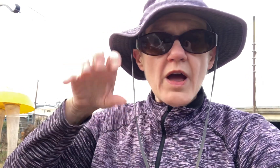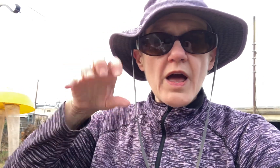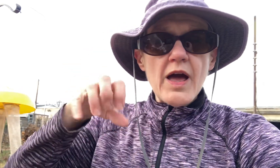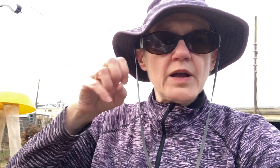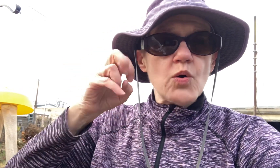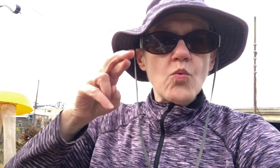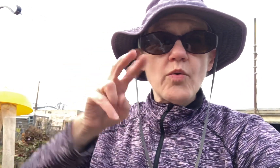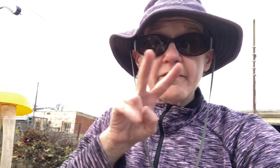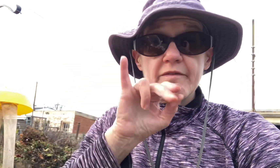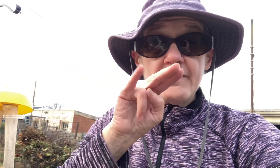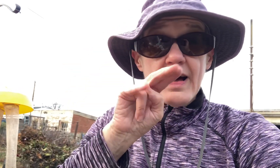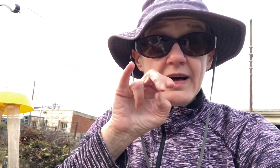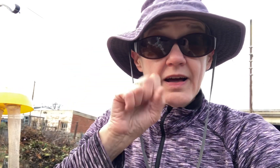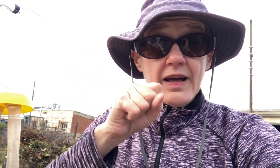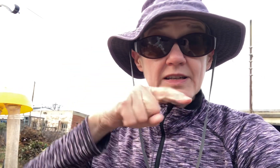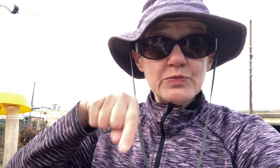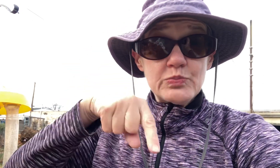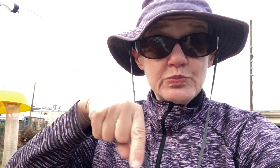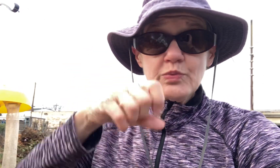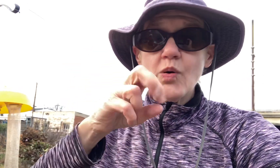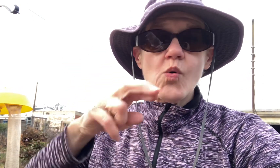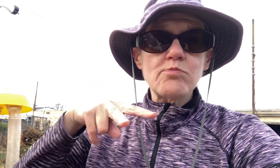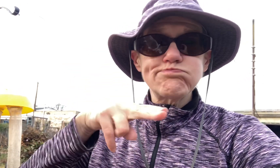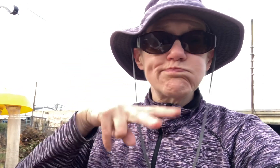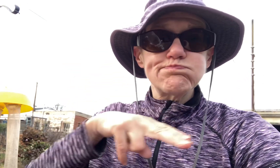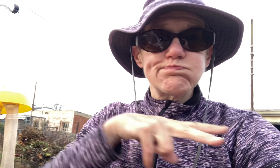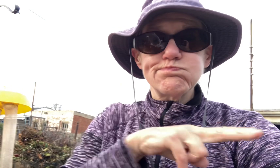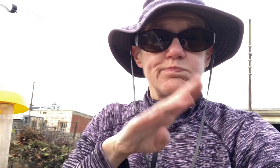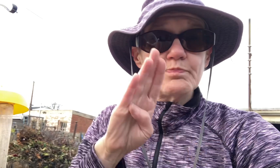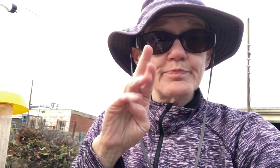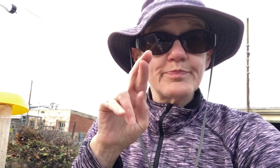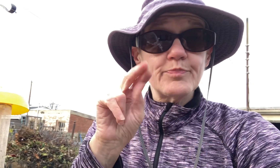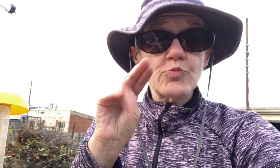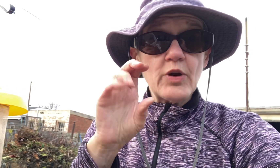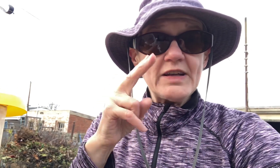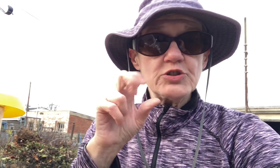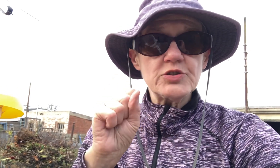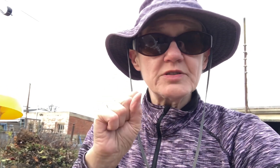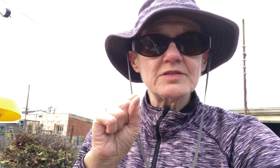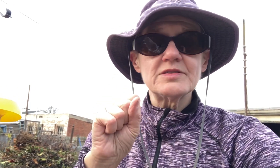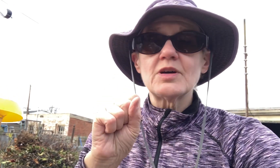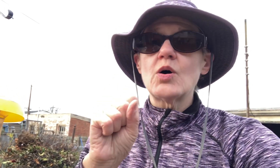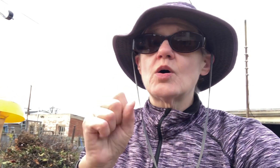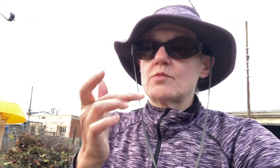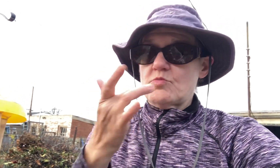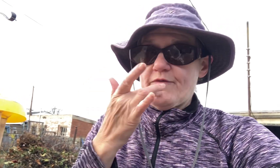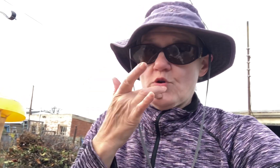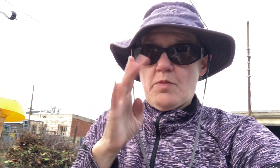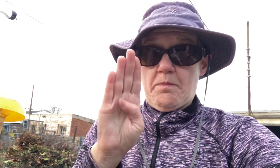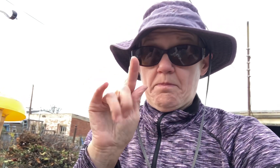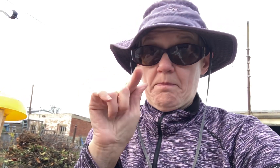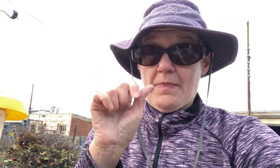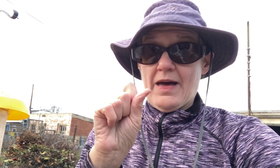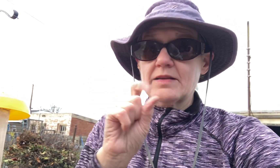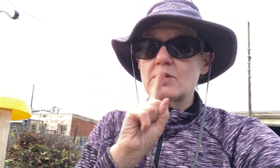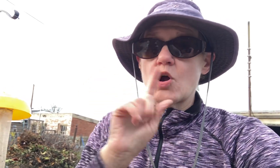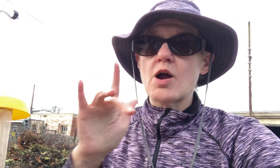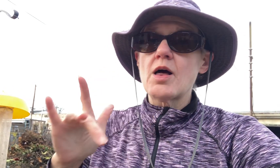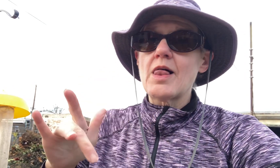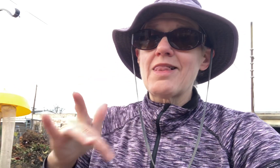The really heavy bags are either filled with vines and branches or leaves that have